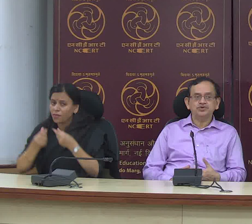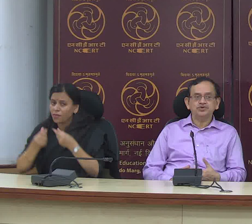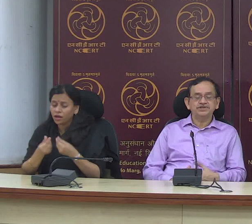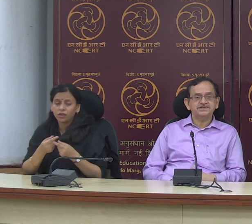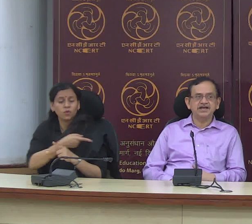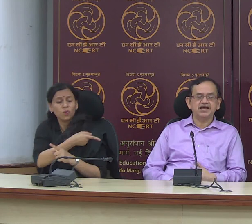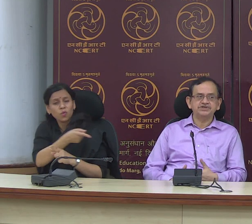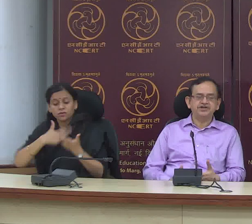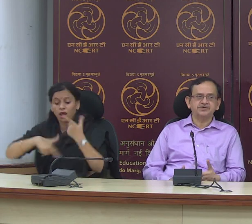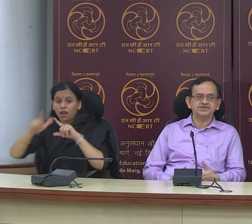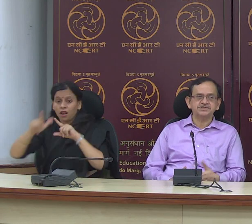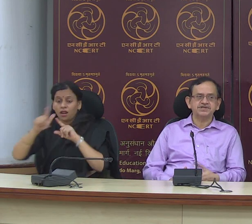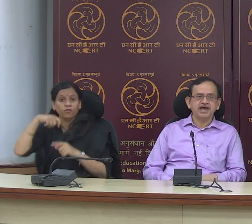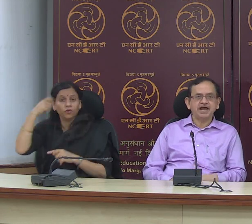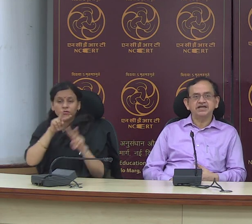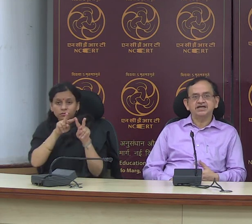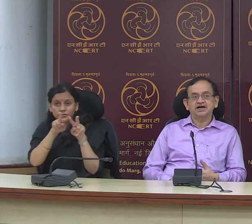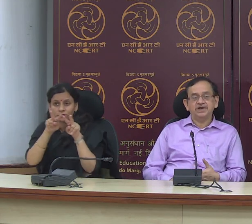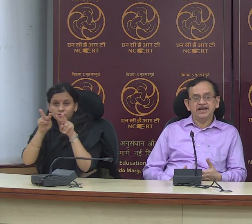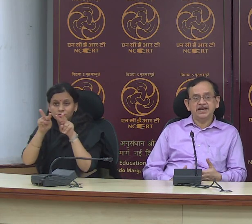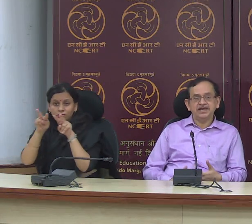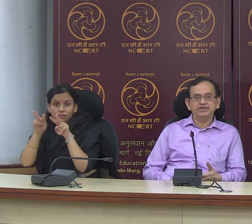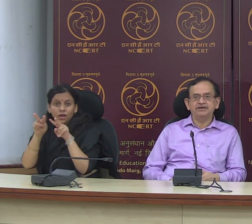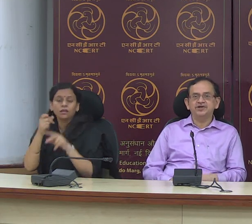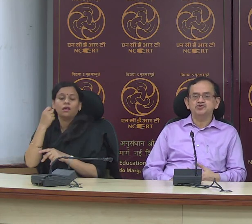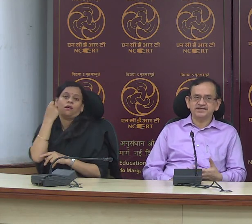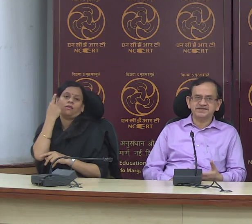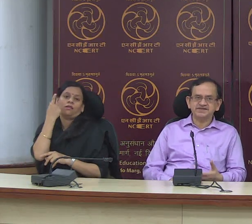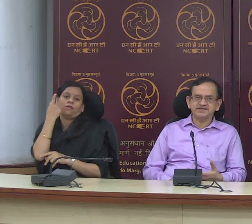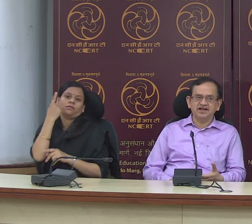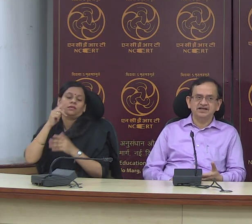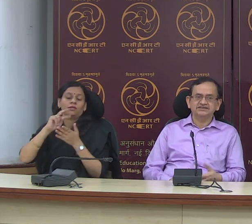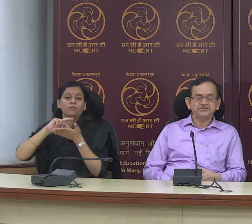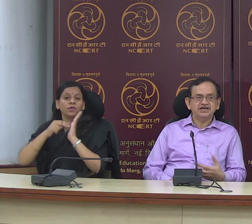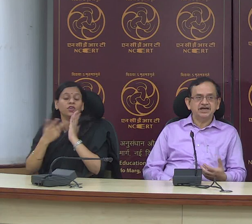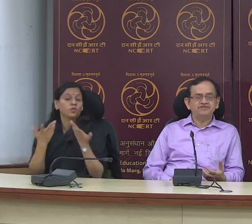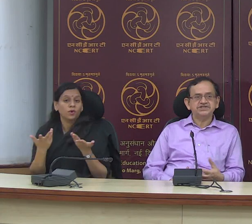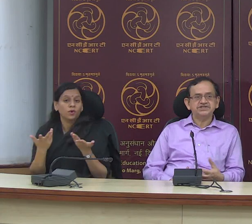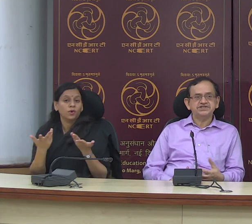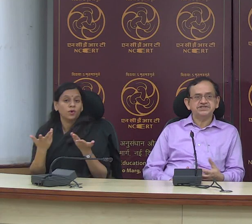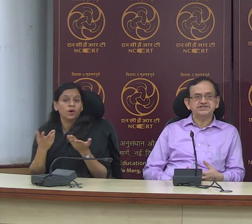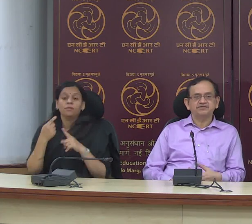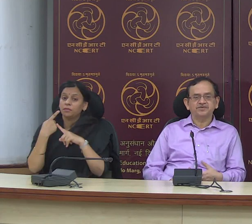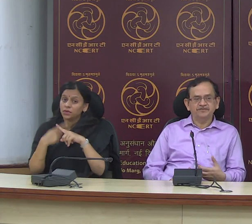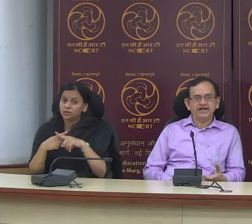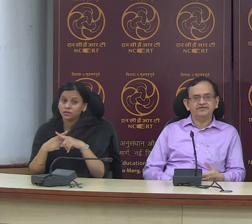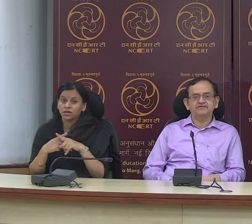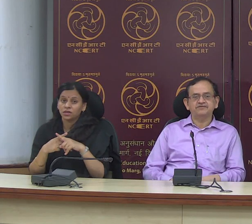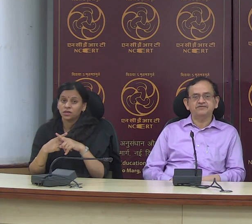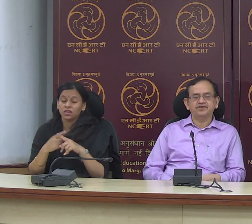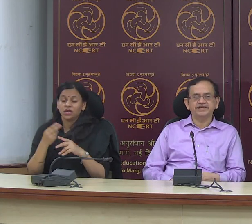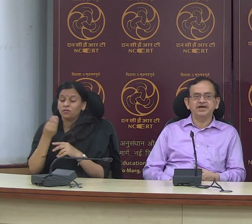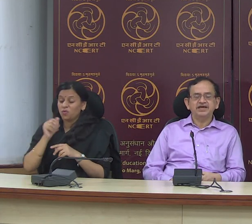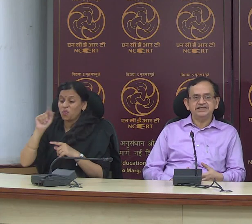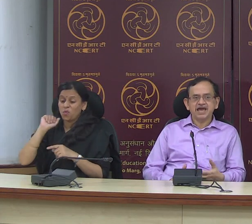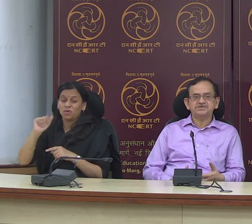through these sign language videos, and will enable them to excel. Something, in fact, which is very difficult